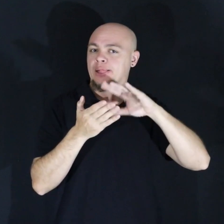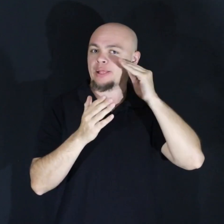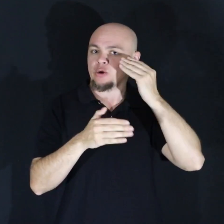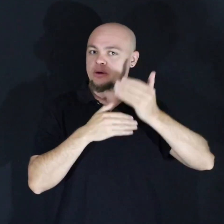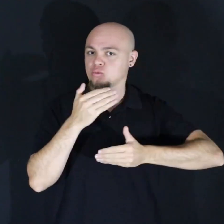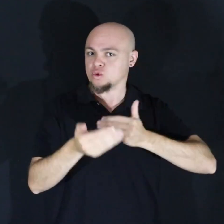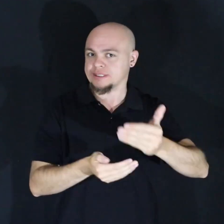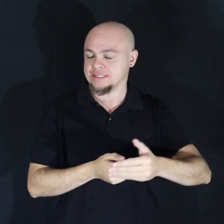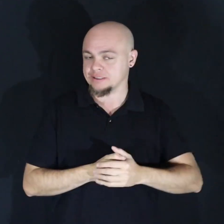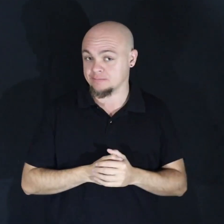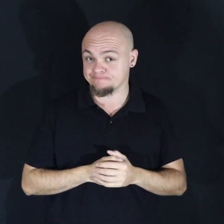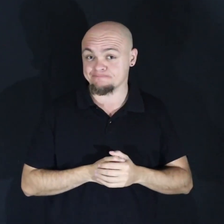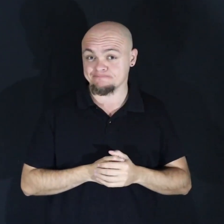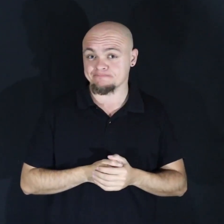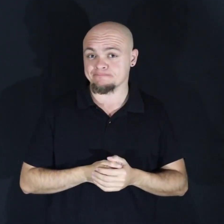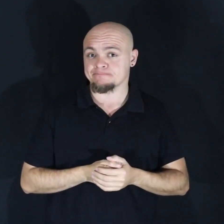process.